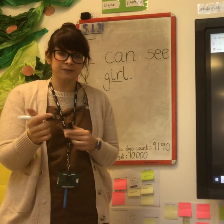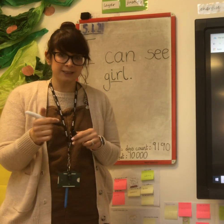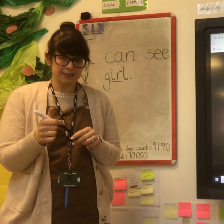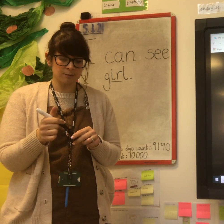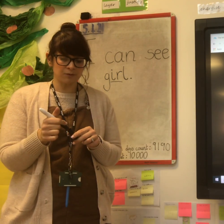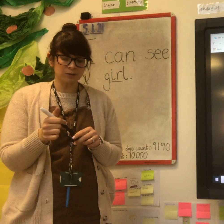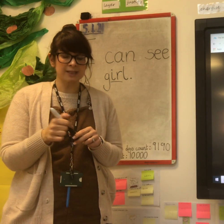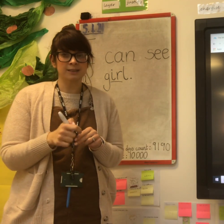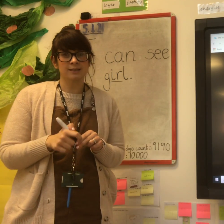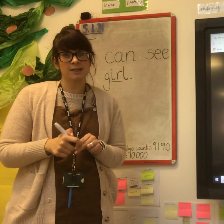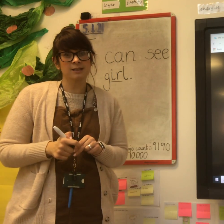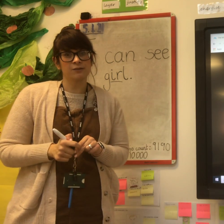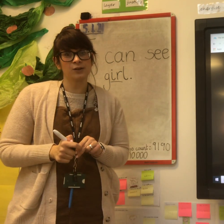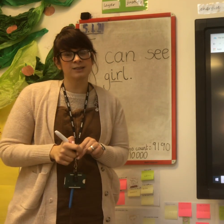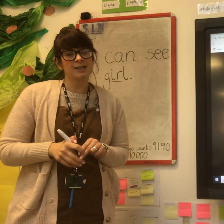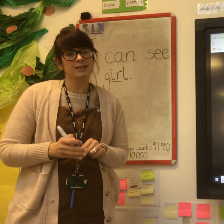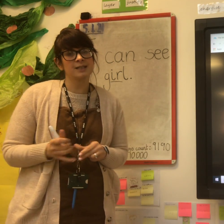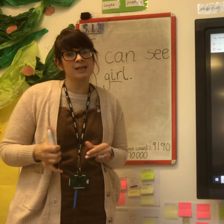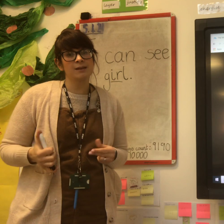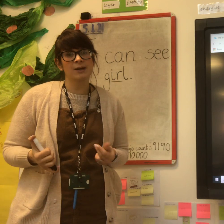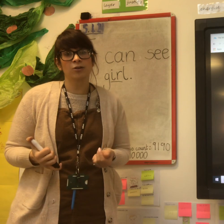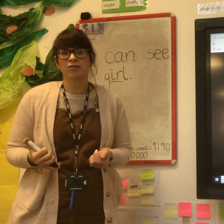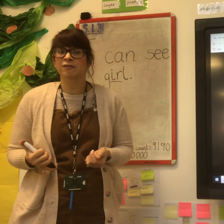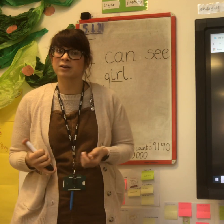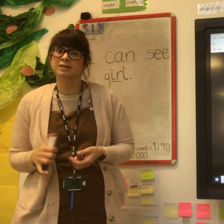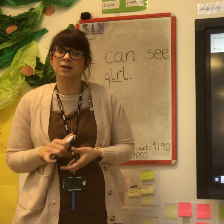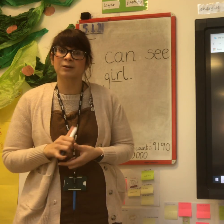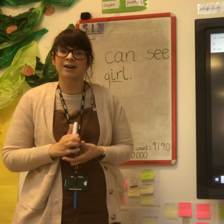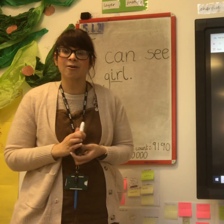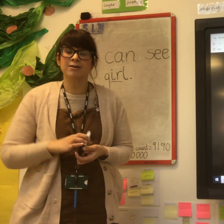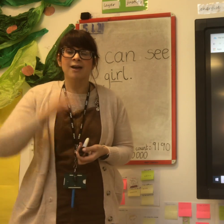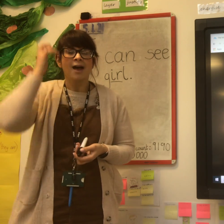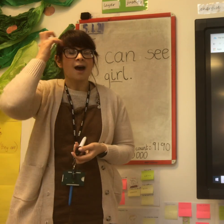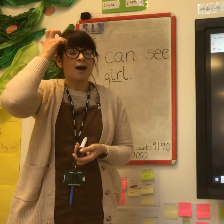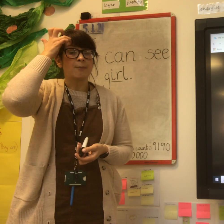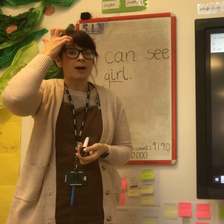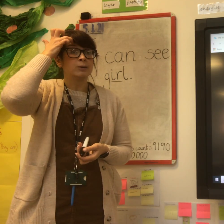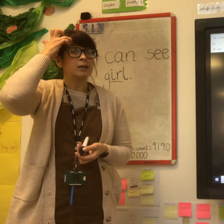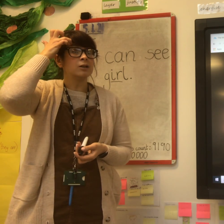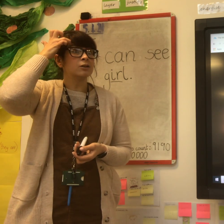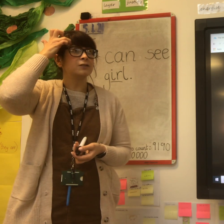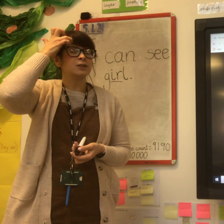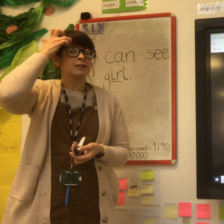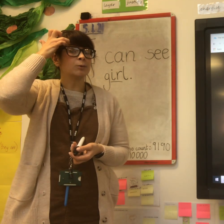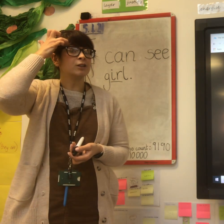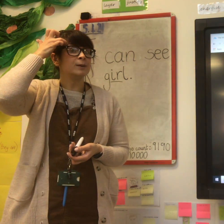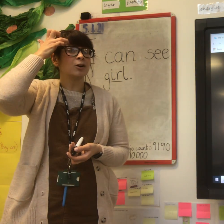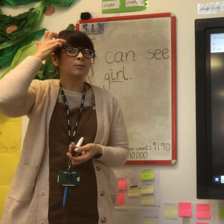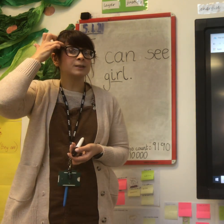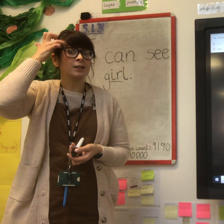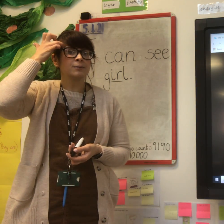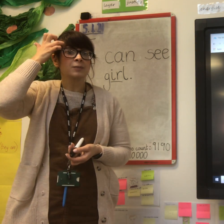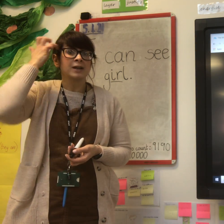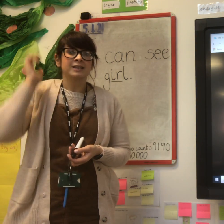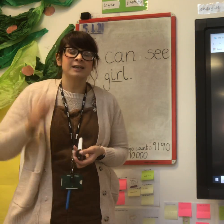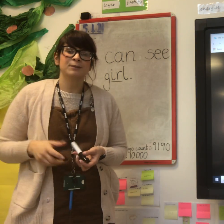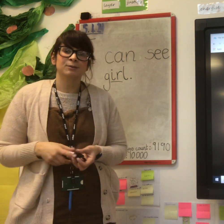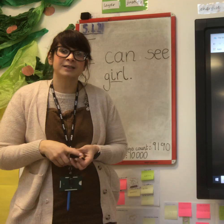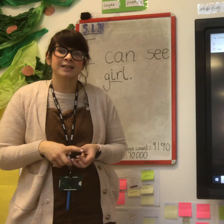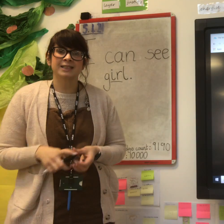love to see some of your sentences. If you could send us an email or a photo with it on, I would love to see what you've been up to. Keep us updated,